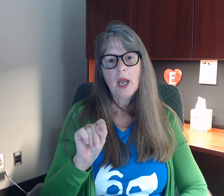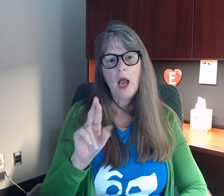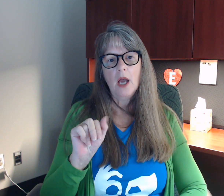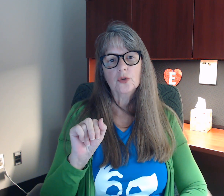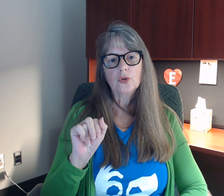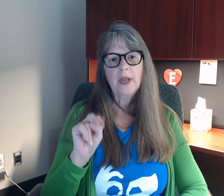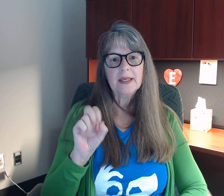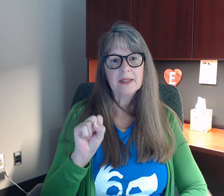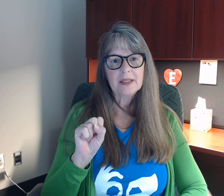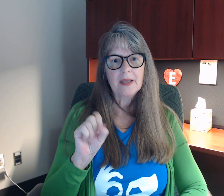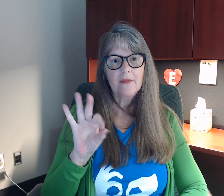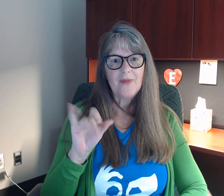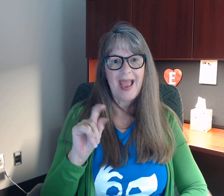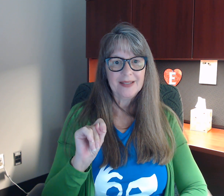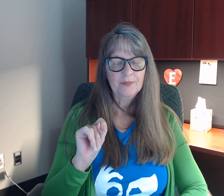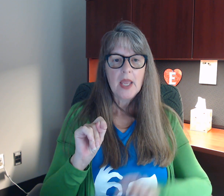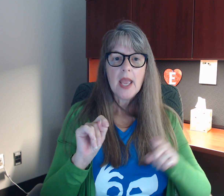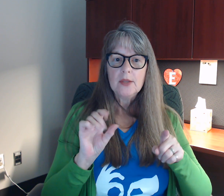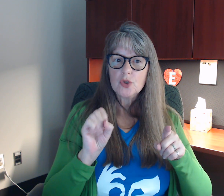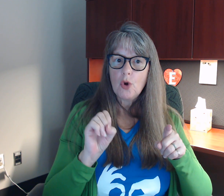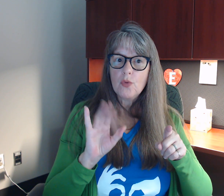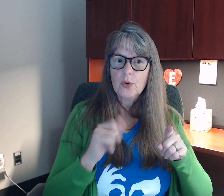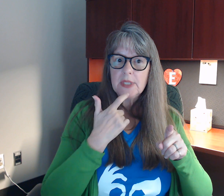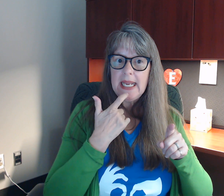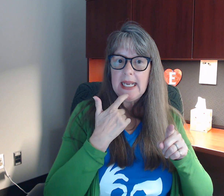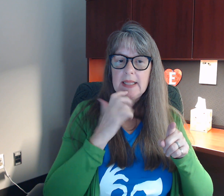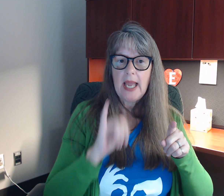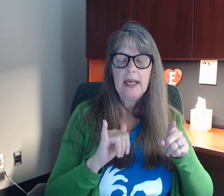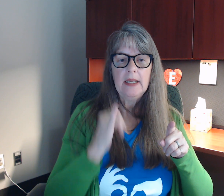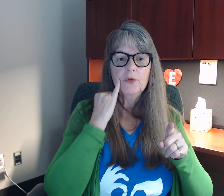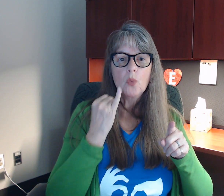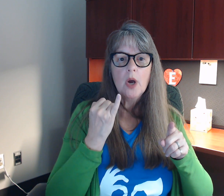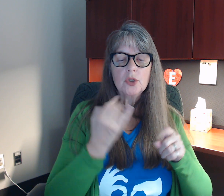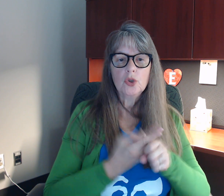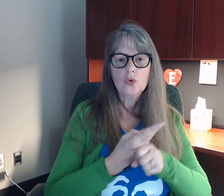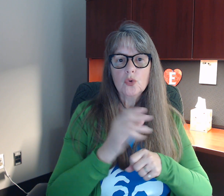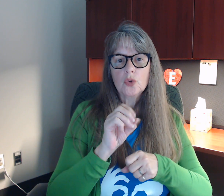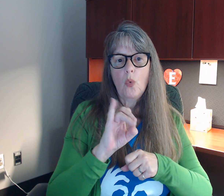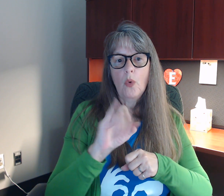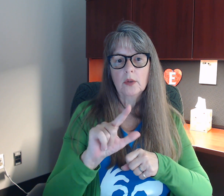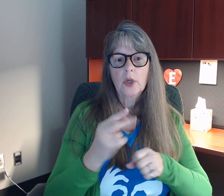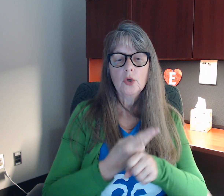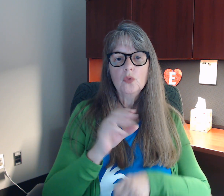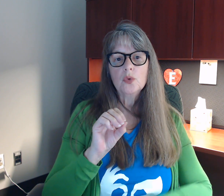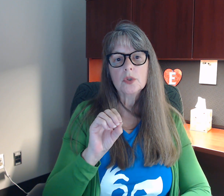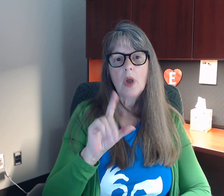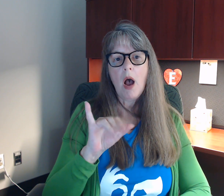a trans fat. And so they're saying that if you want to use oil, use